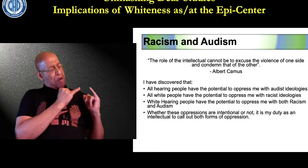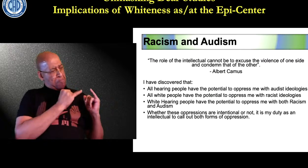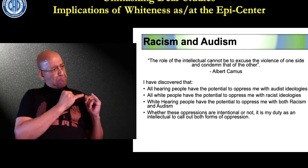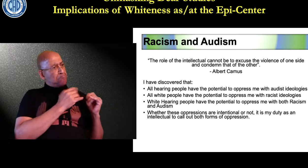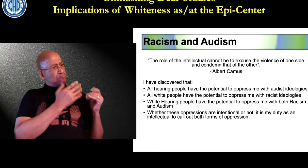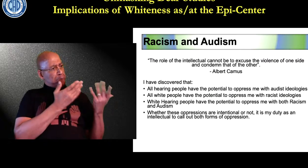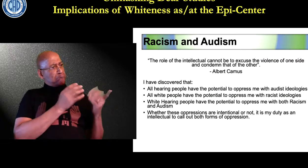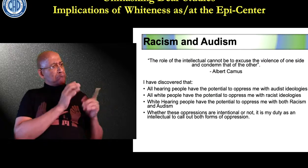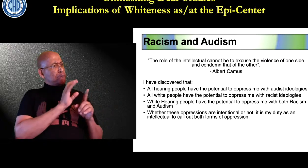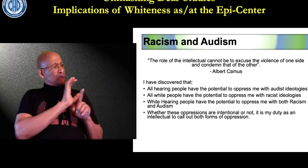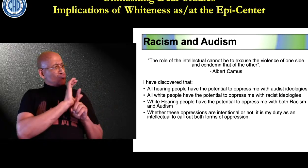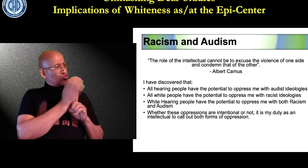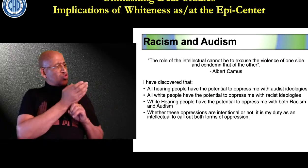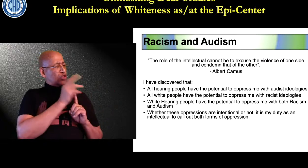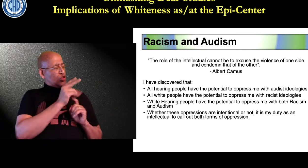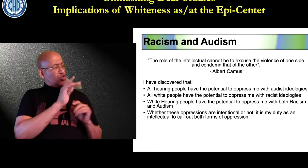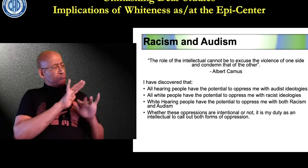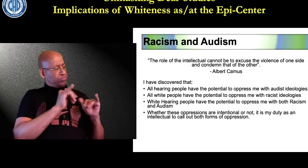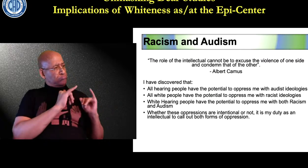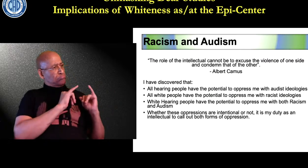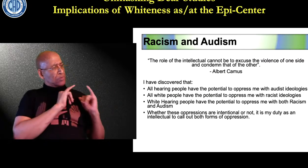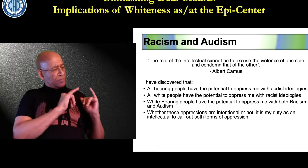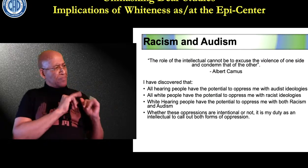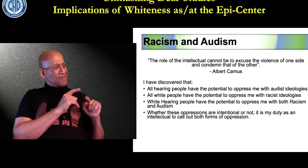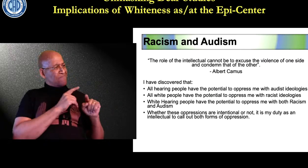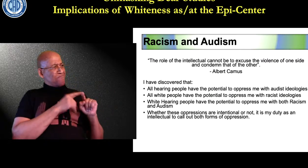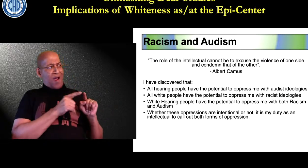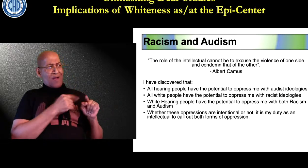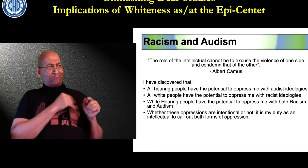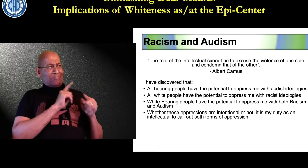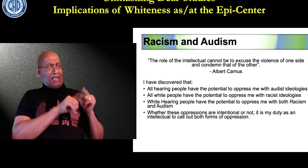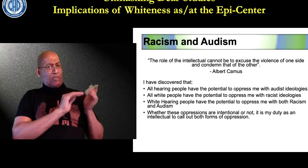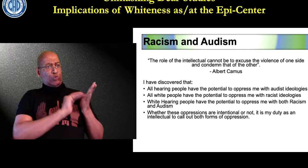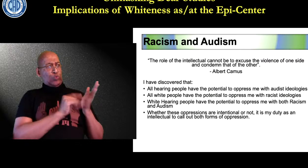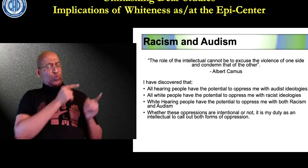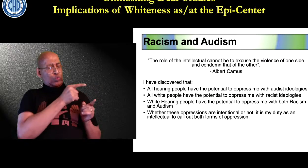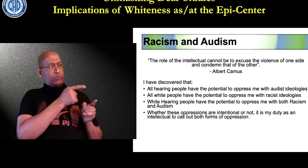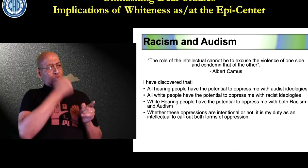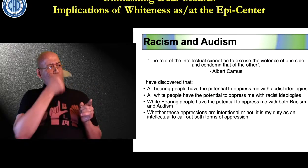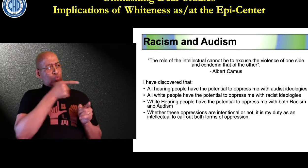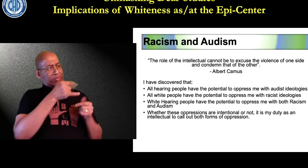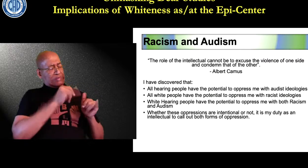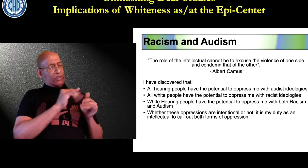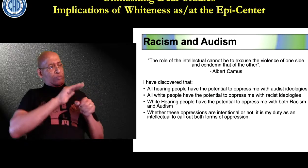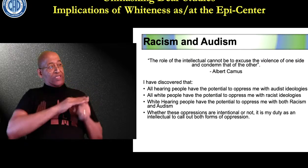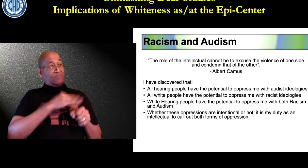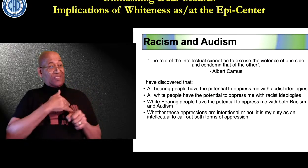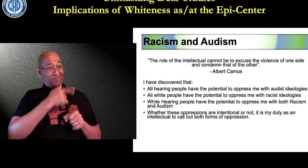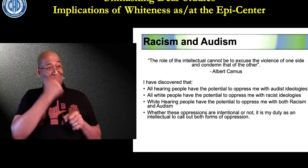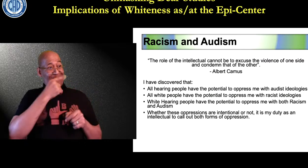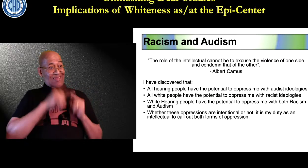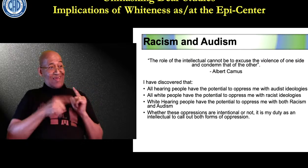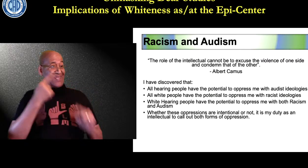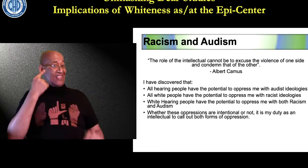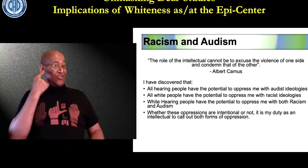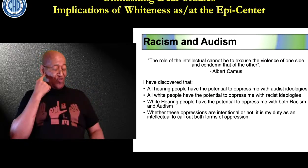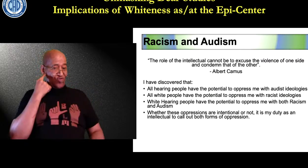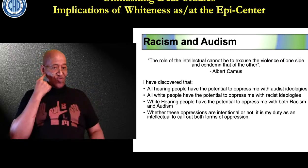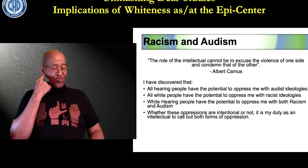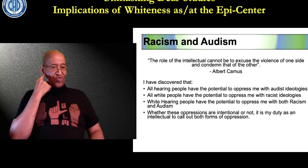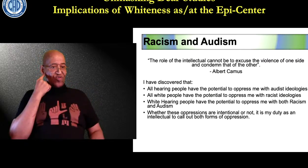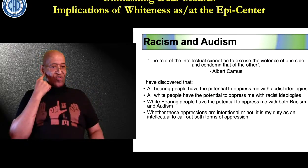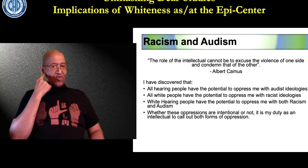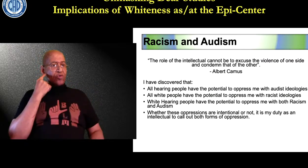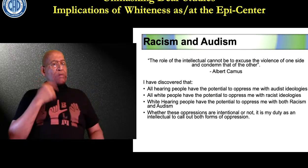race. And or the Black and hearing were culturally the same and history the same, but I